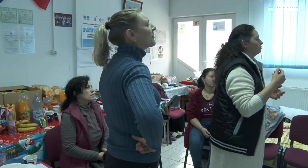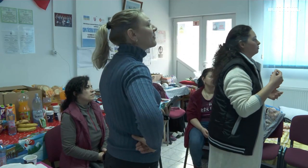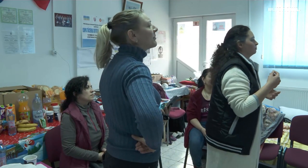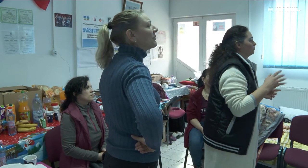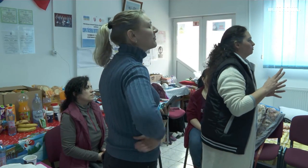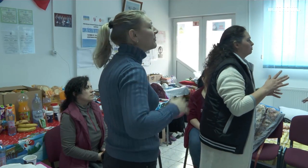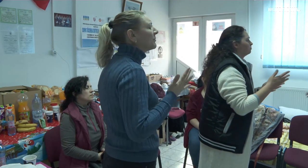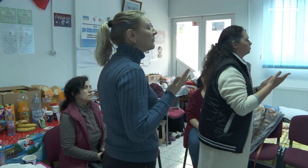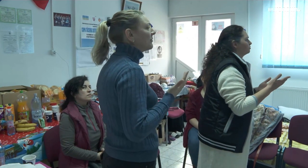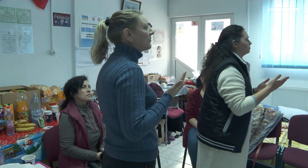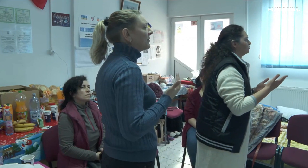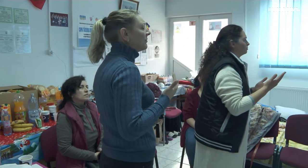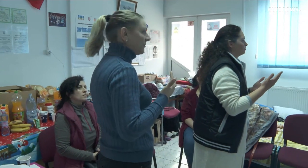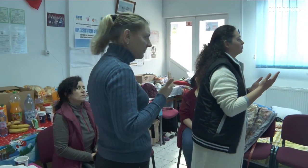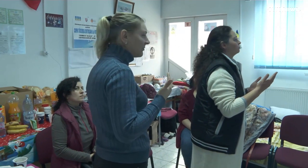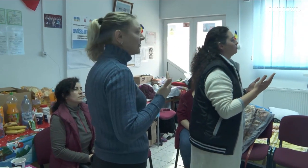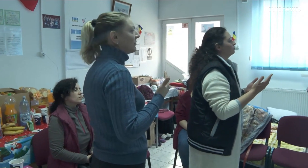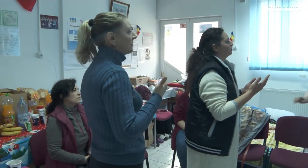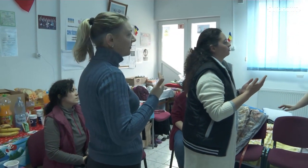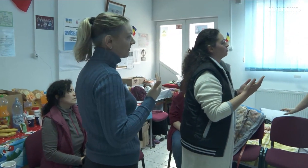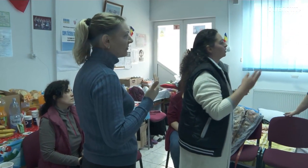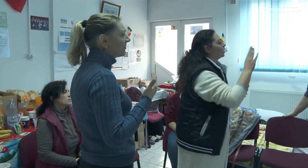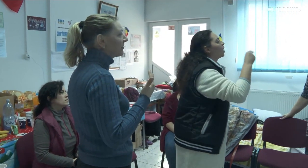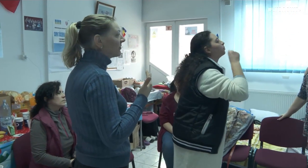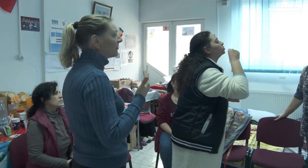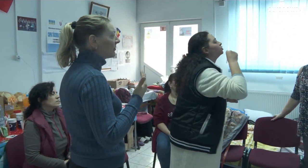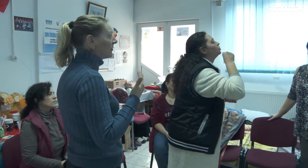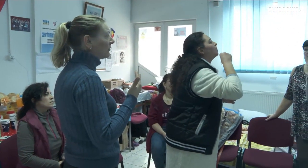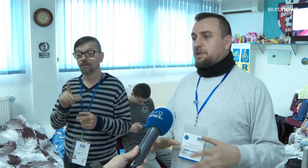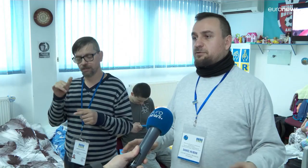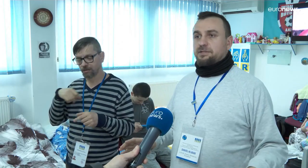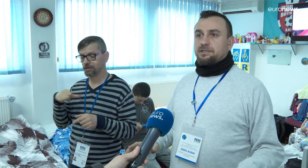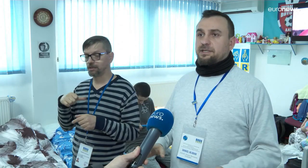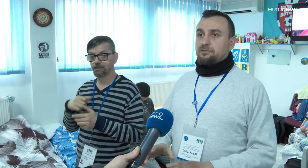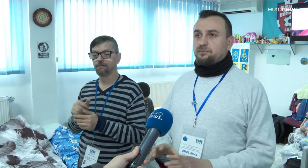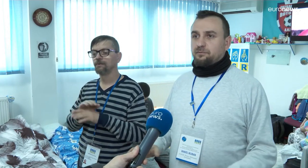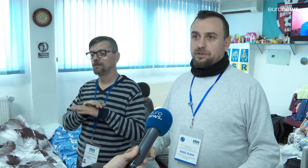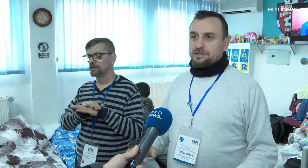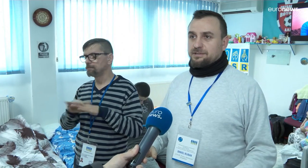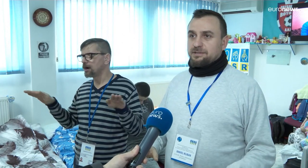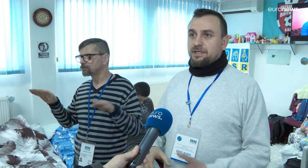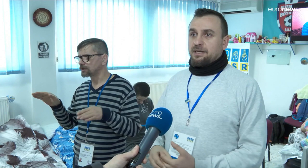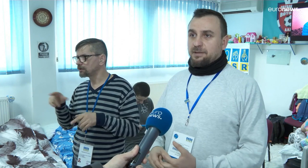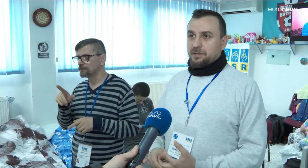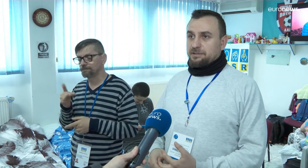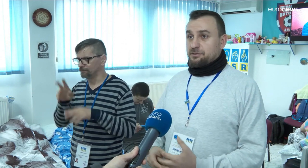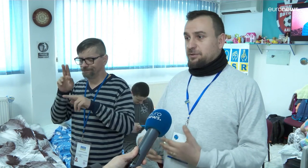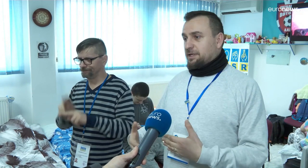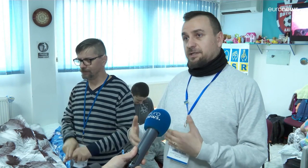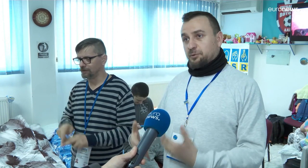no idea just how far from the war to run. She dreams of reaching Prague. Most of them do not want to stay near the